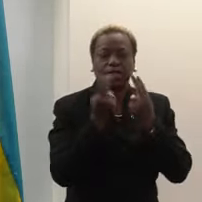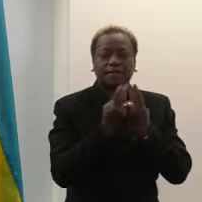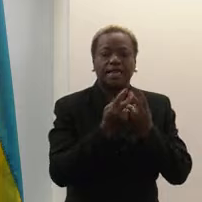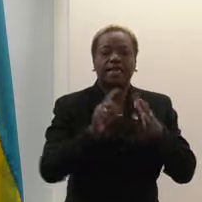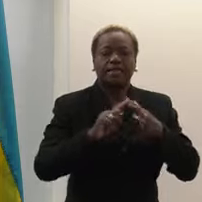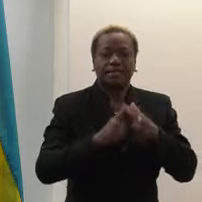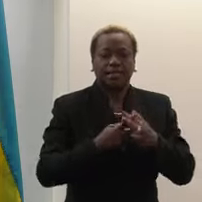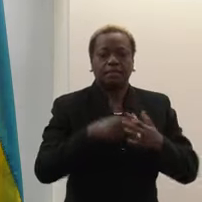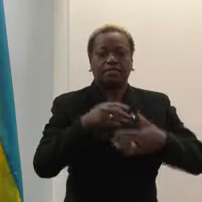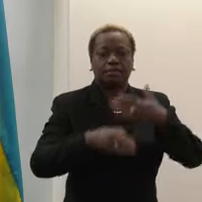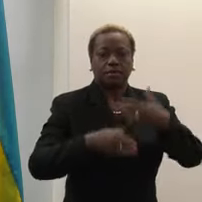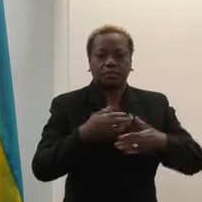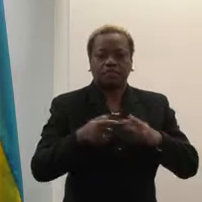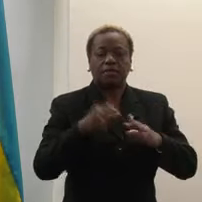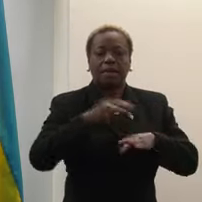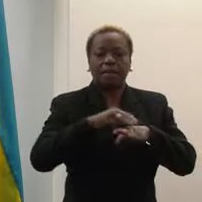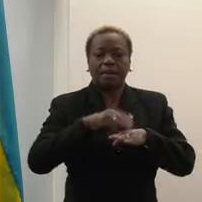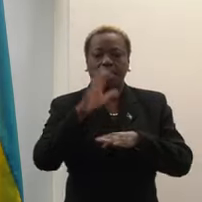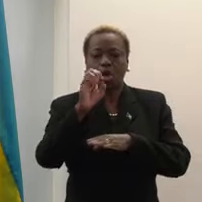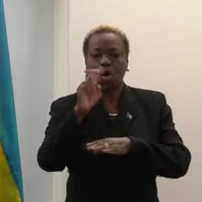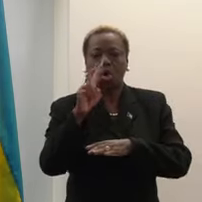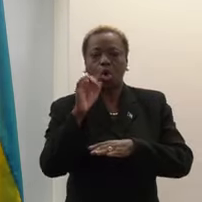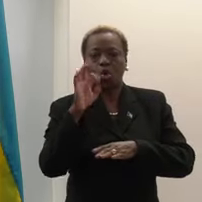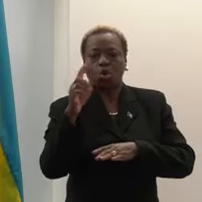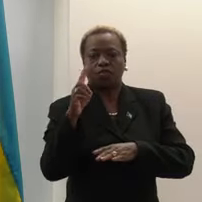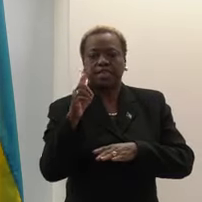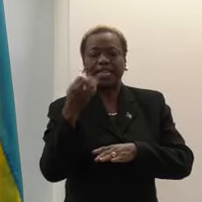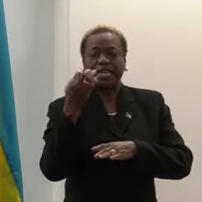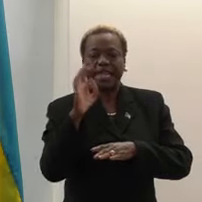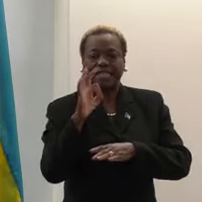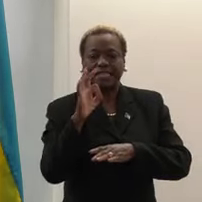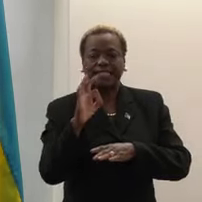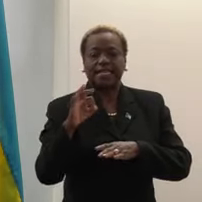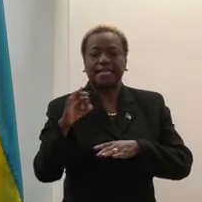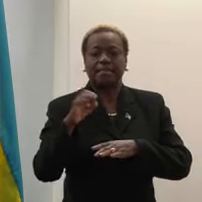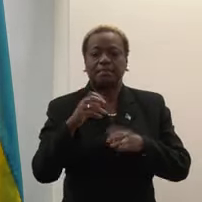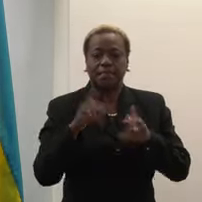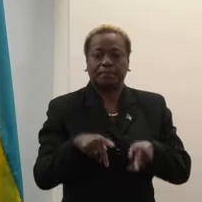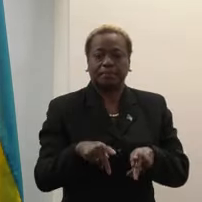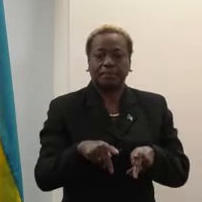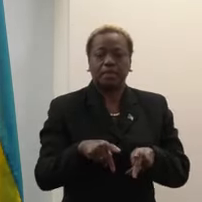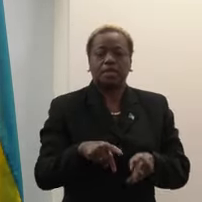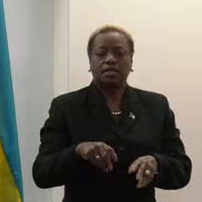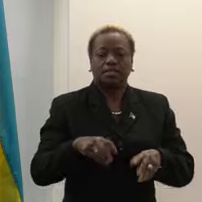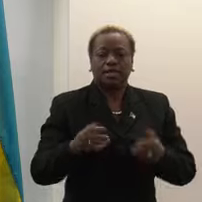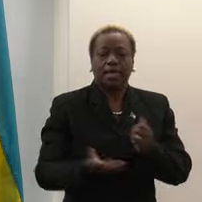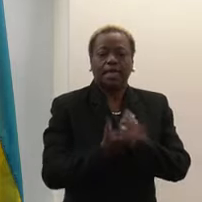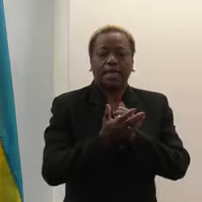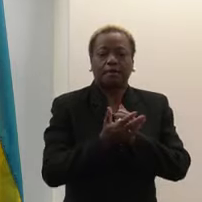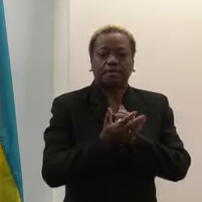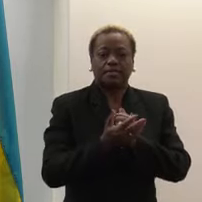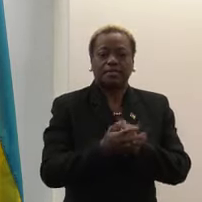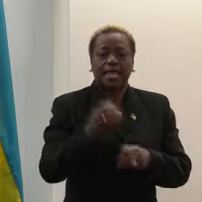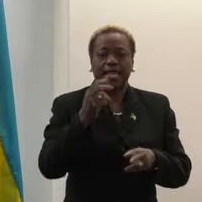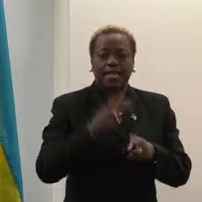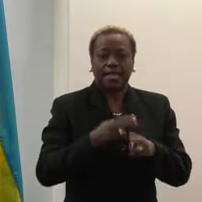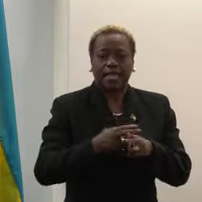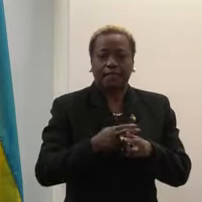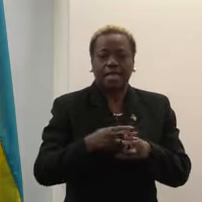started the process of mapping COVID-19 cases to help identify potential clusters of